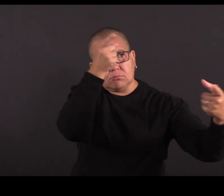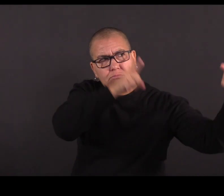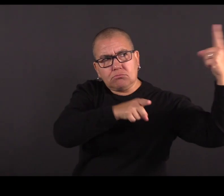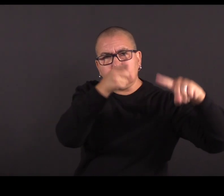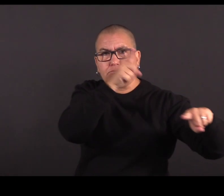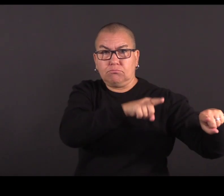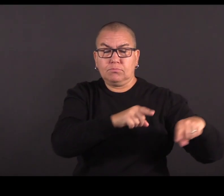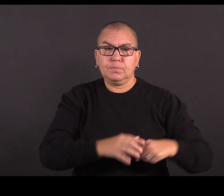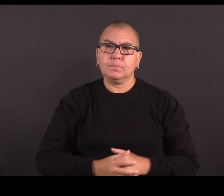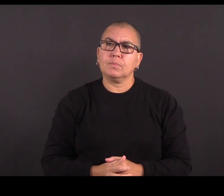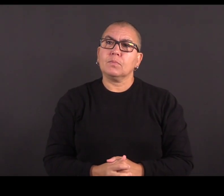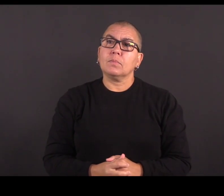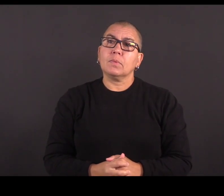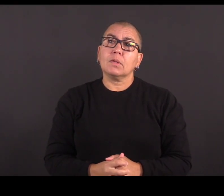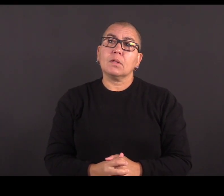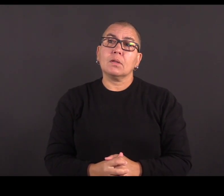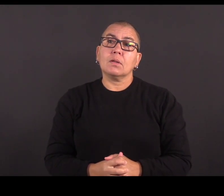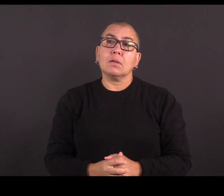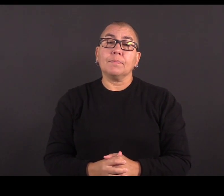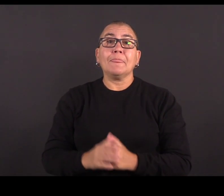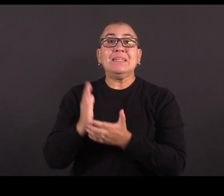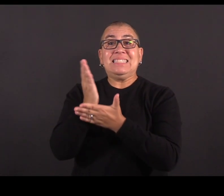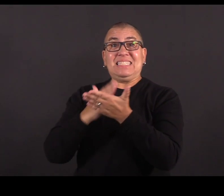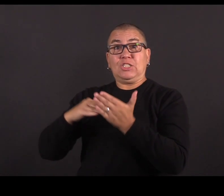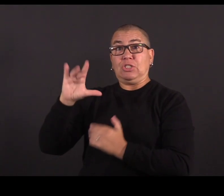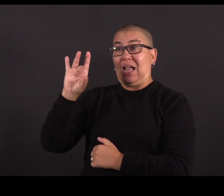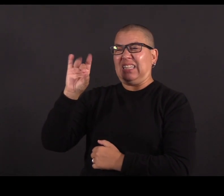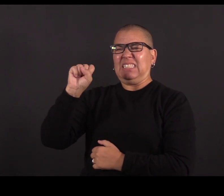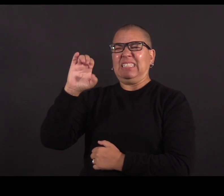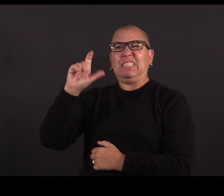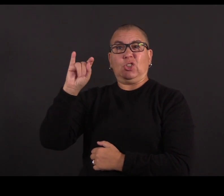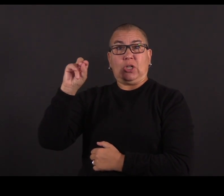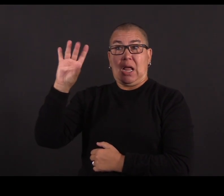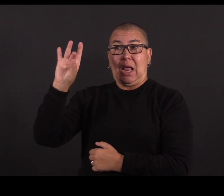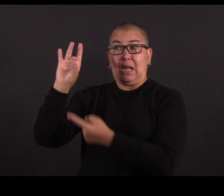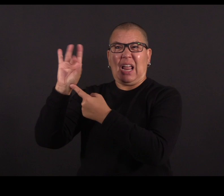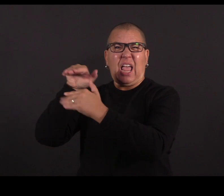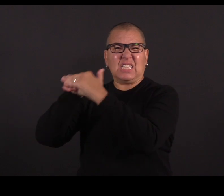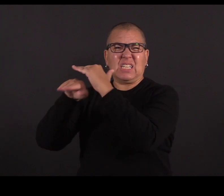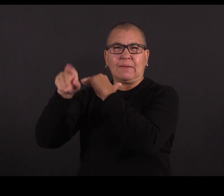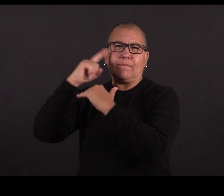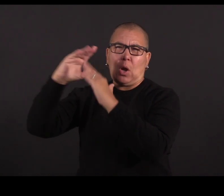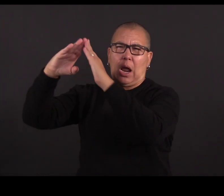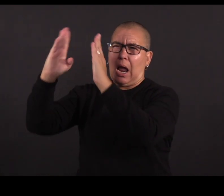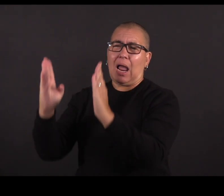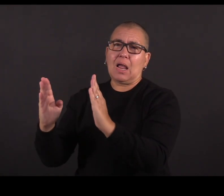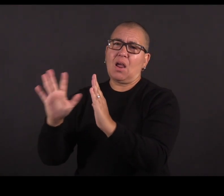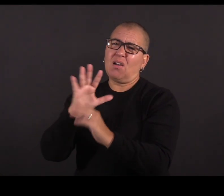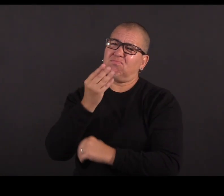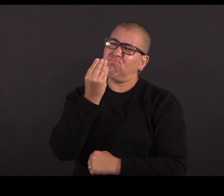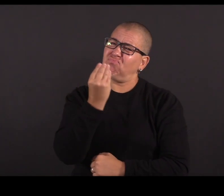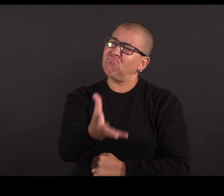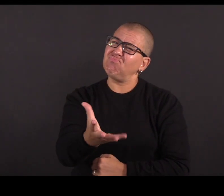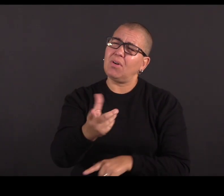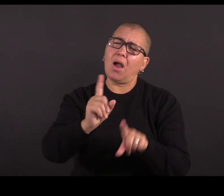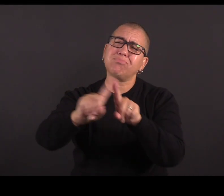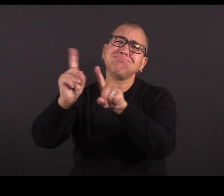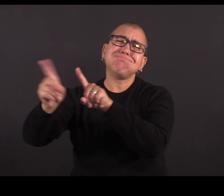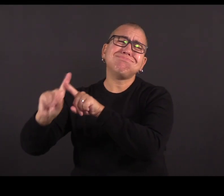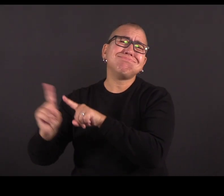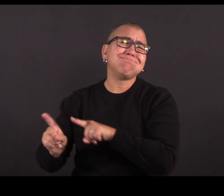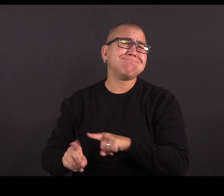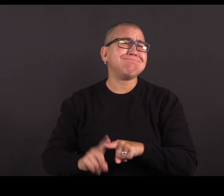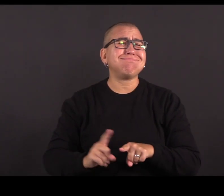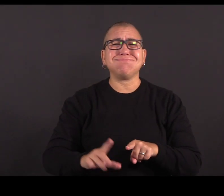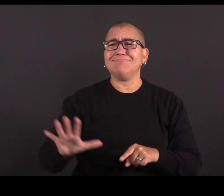Access to Section 8 vouchers and corresponding housing units varies around the state. For example,